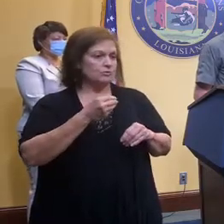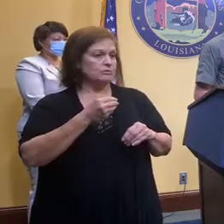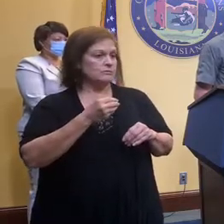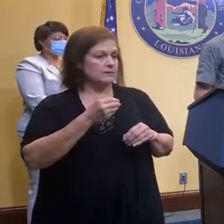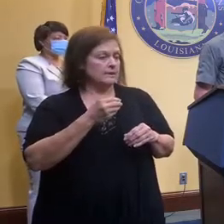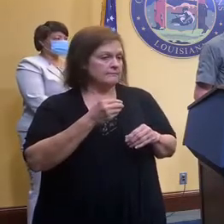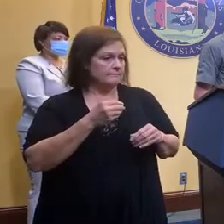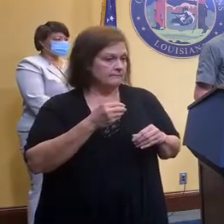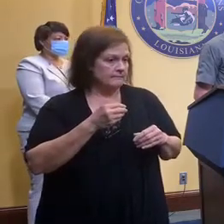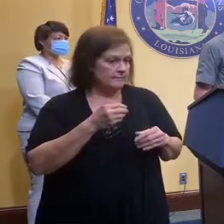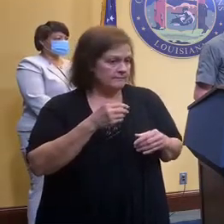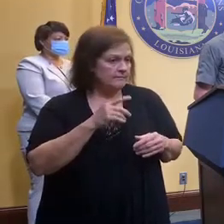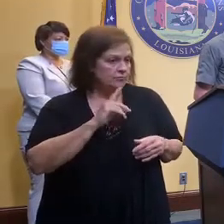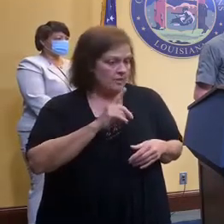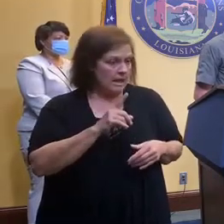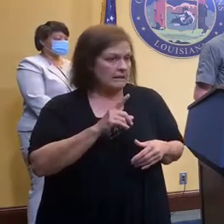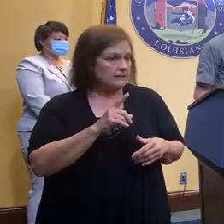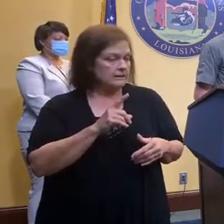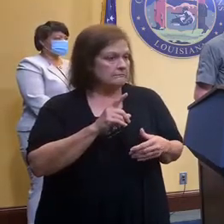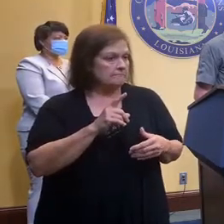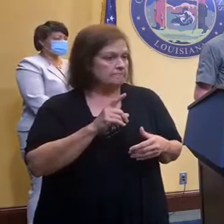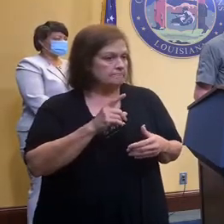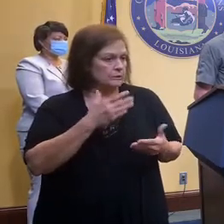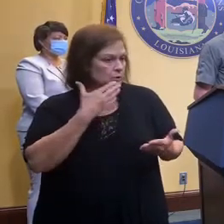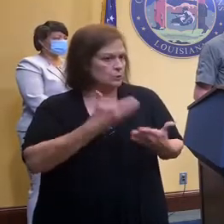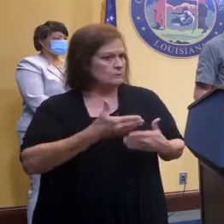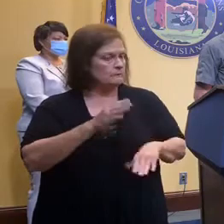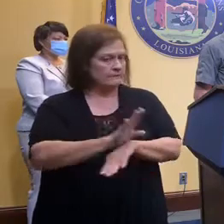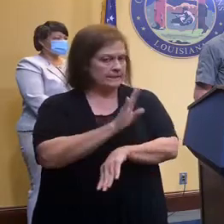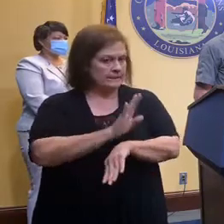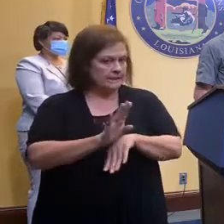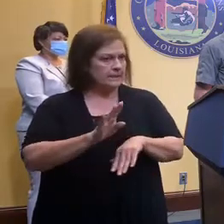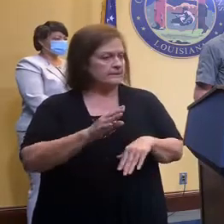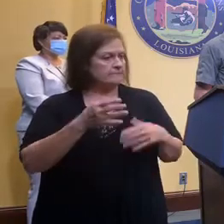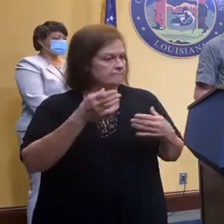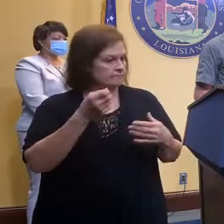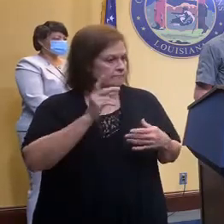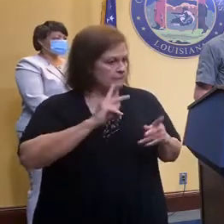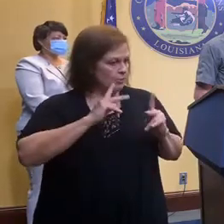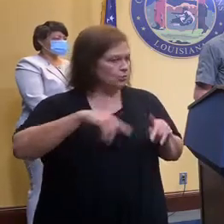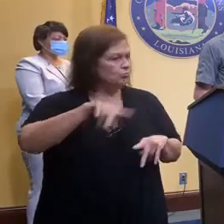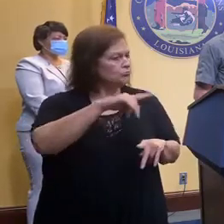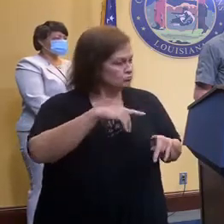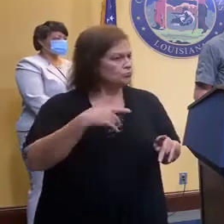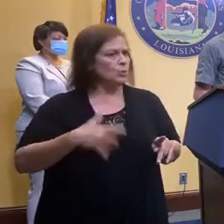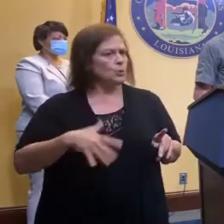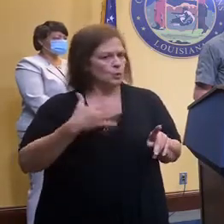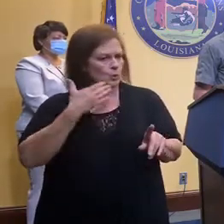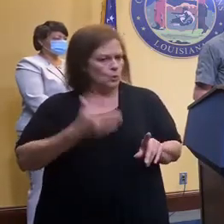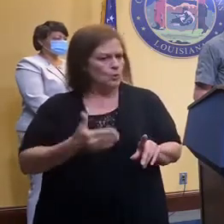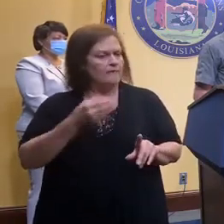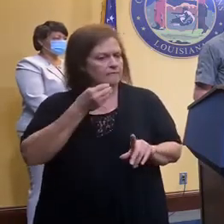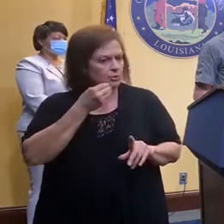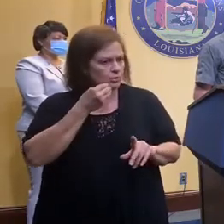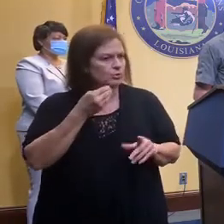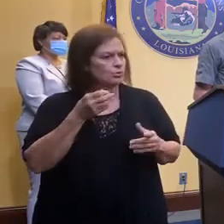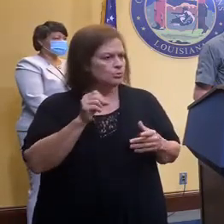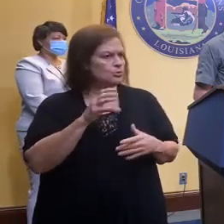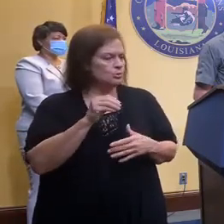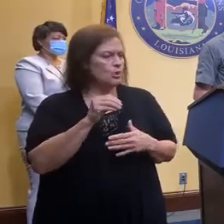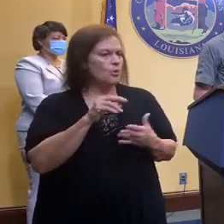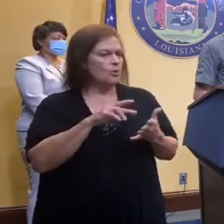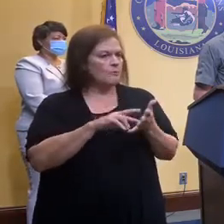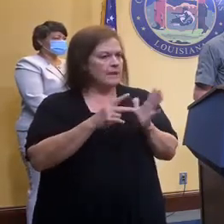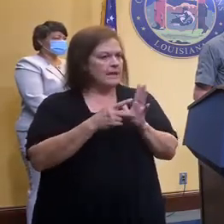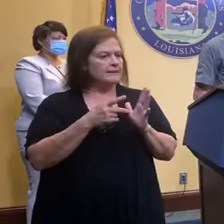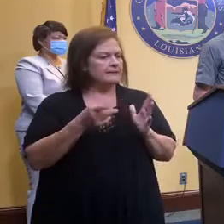time. It's quite an operation. We've already gotten a lot of compliments about the quality of the food. I would say that there's options for